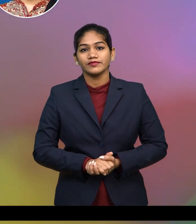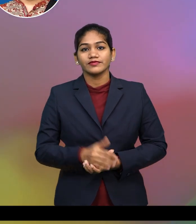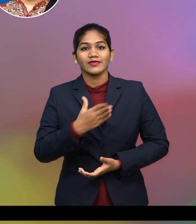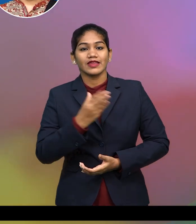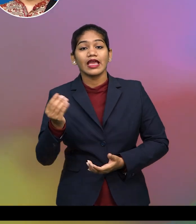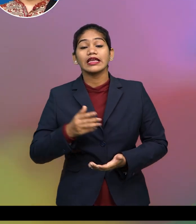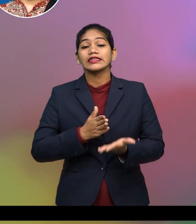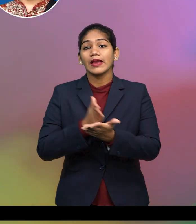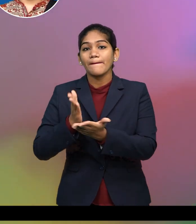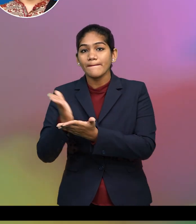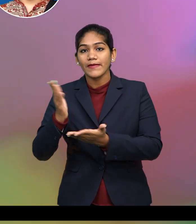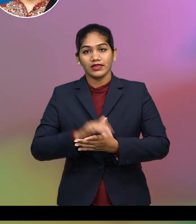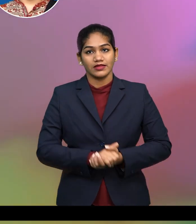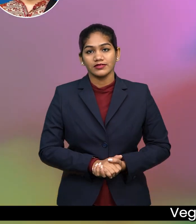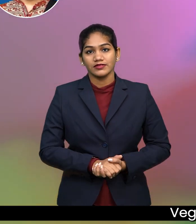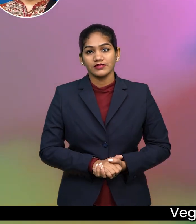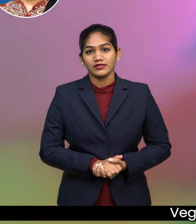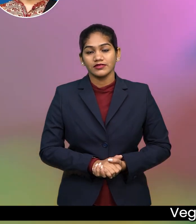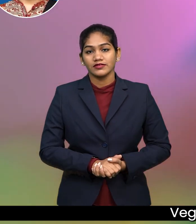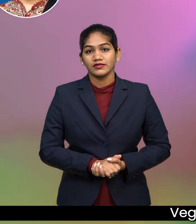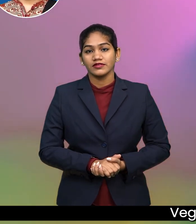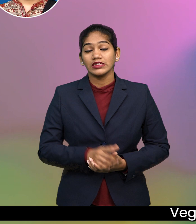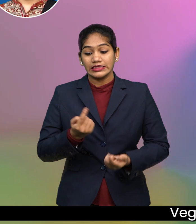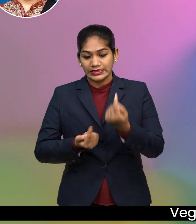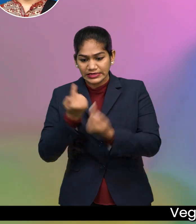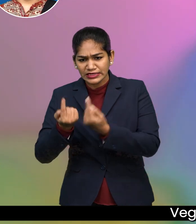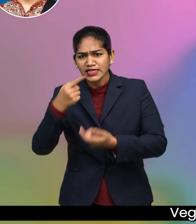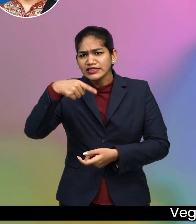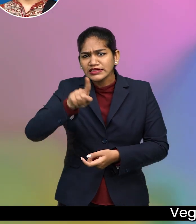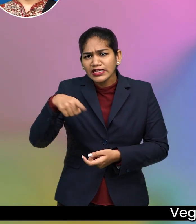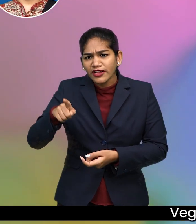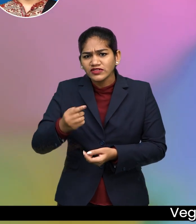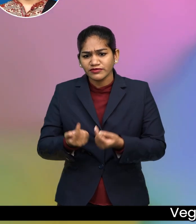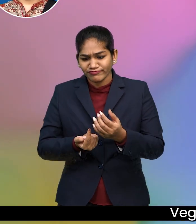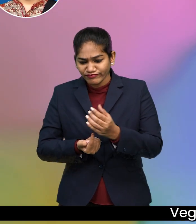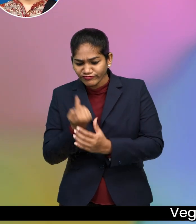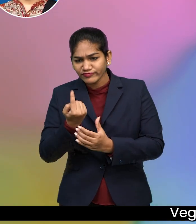and methods, vegetative reproduction